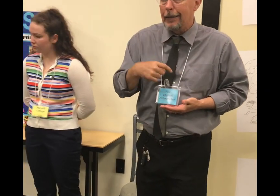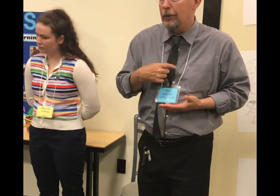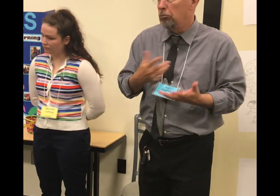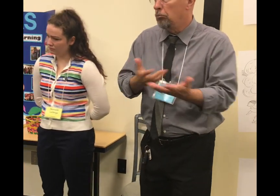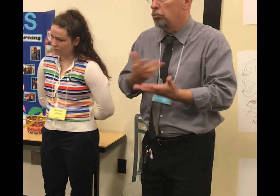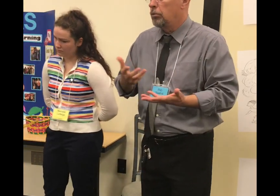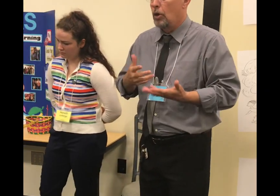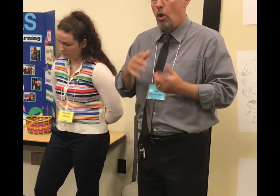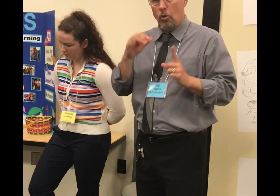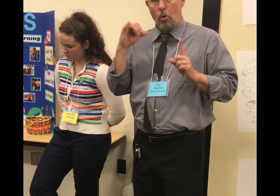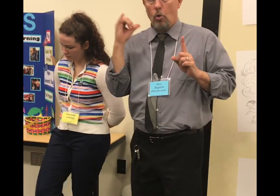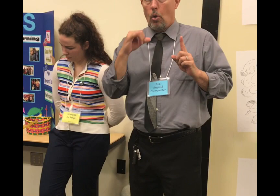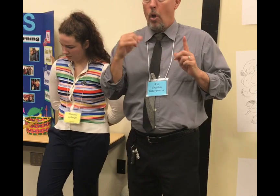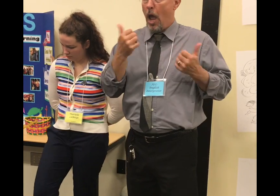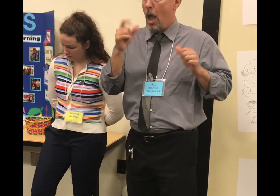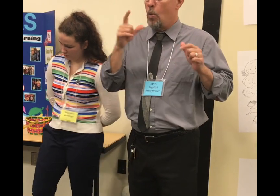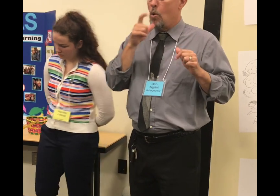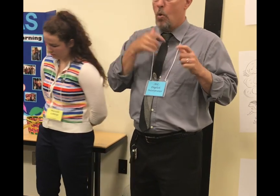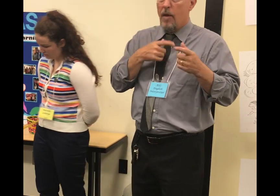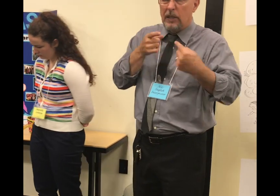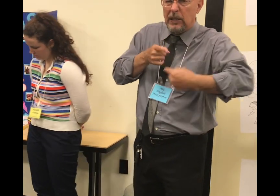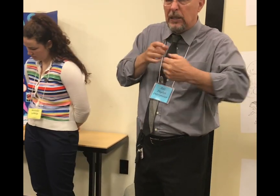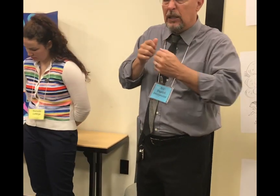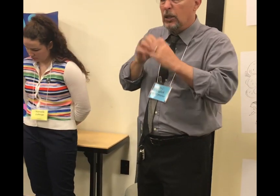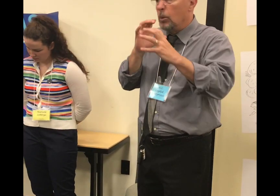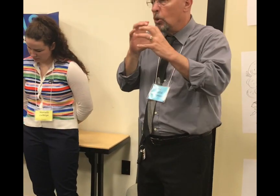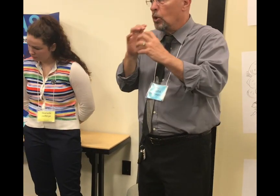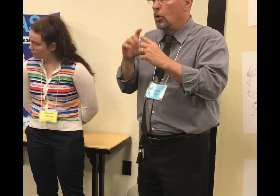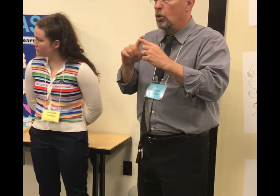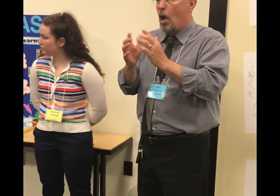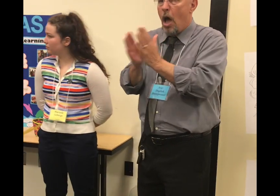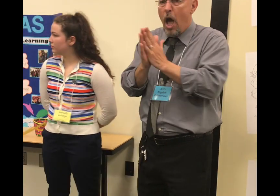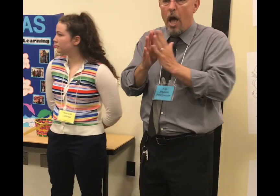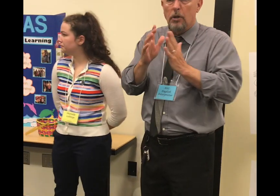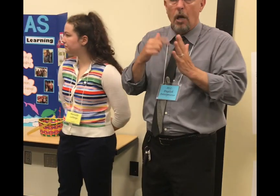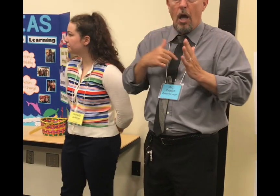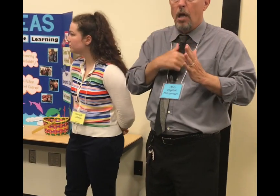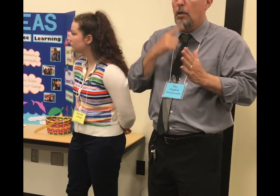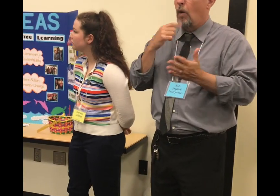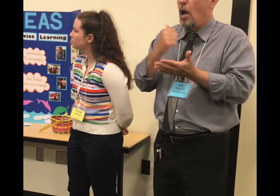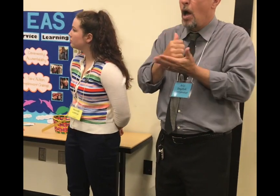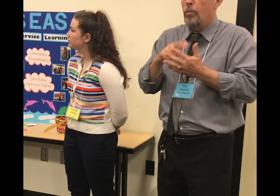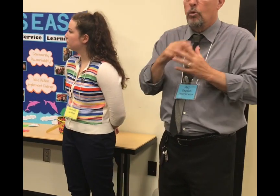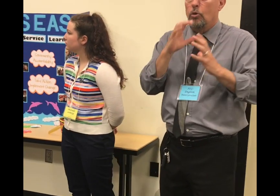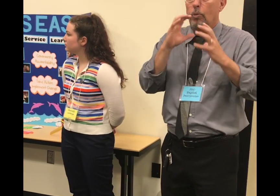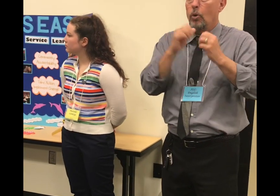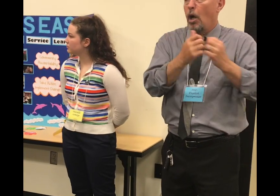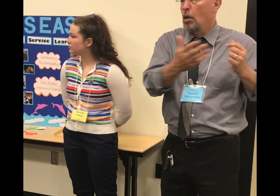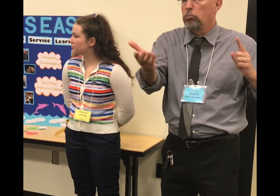these people that were having trouble communicating and asking us to interpret when they needed to. And